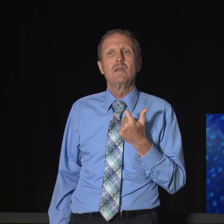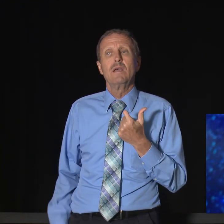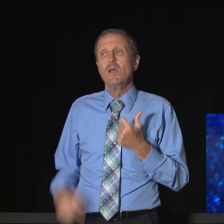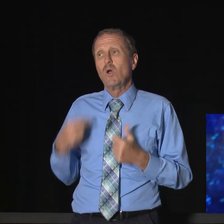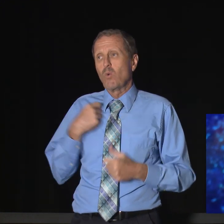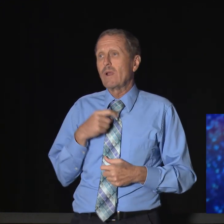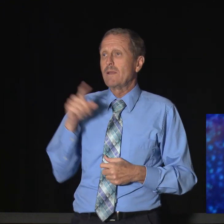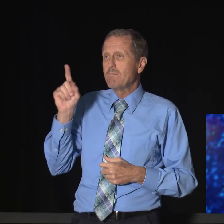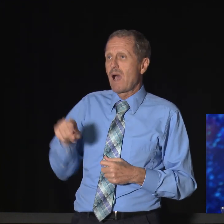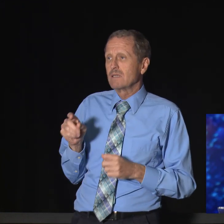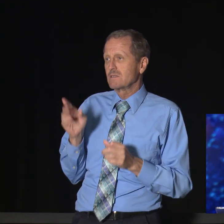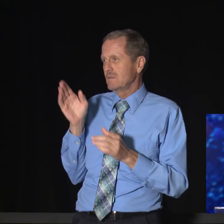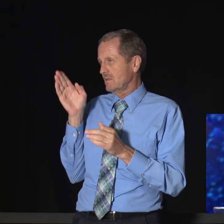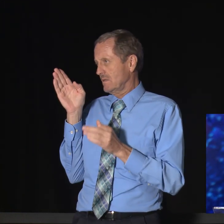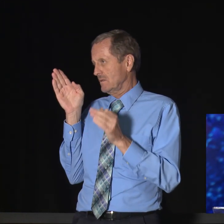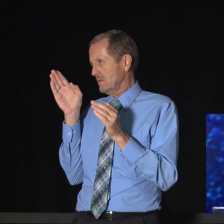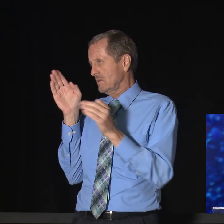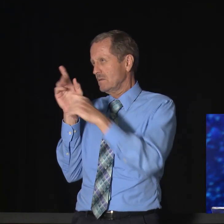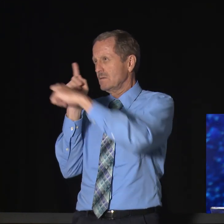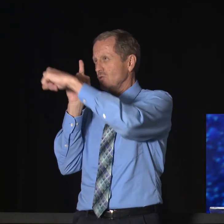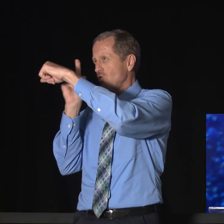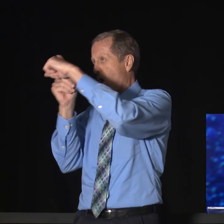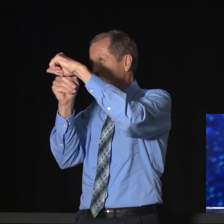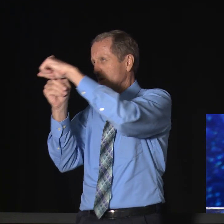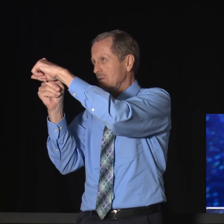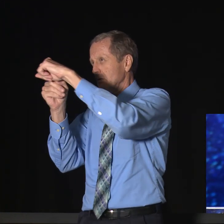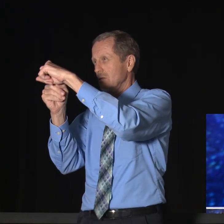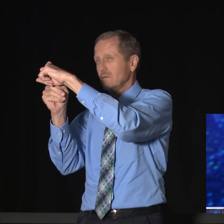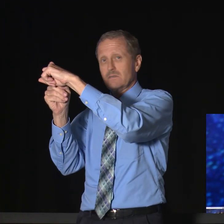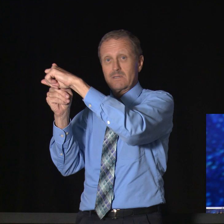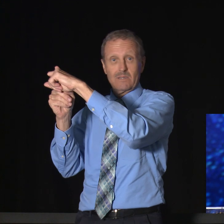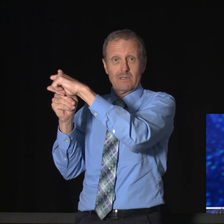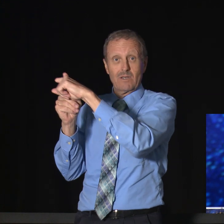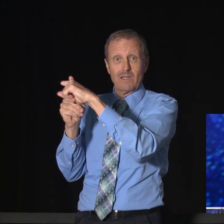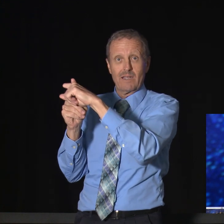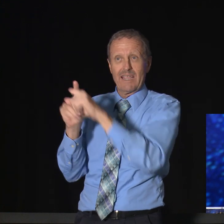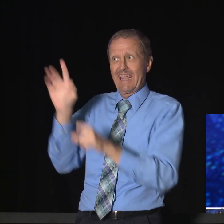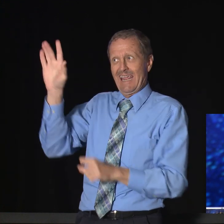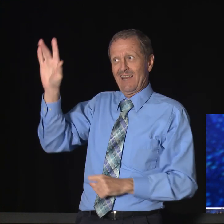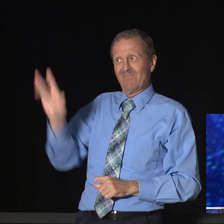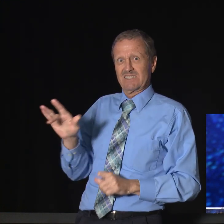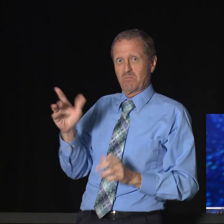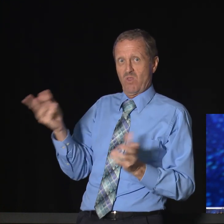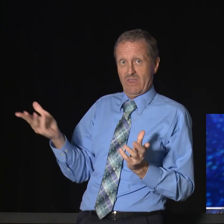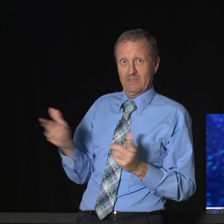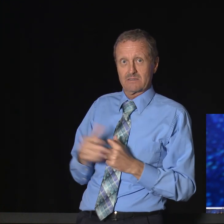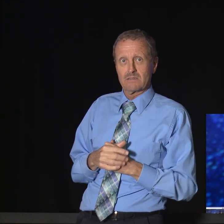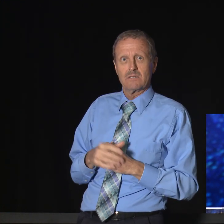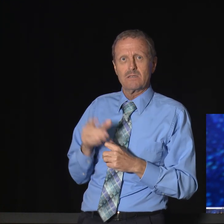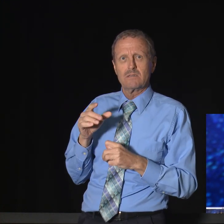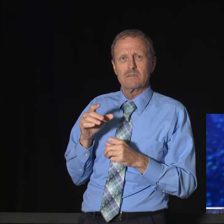We must target the invisible. We must do what?